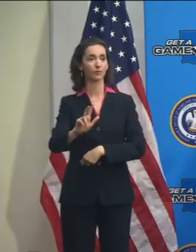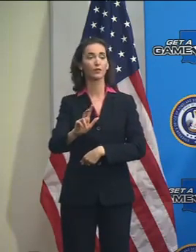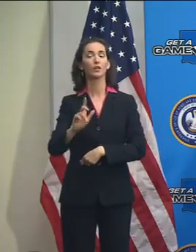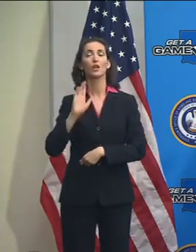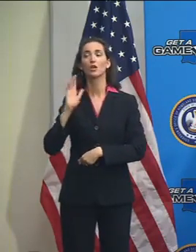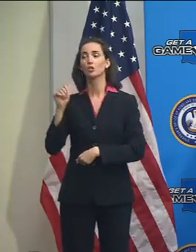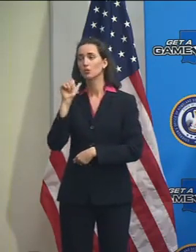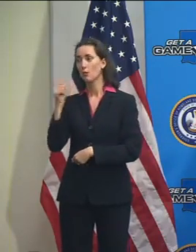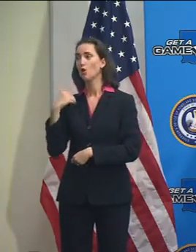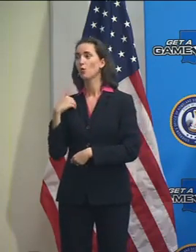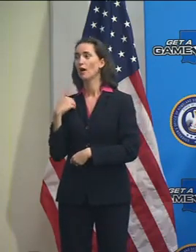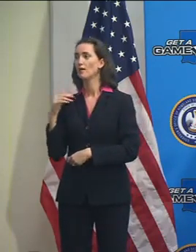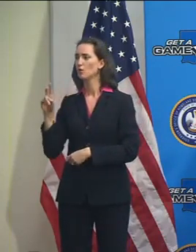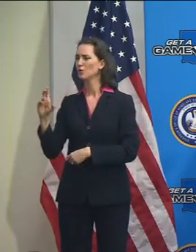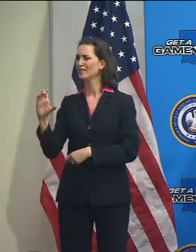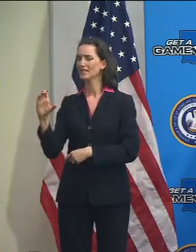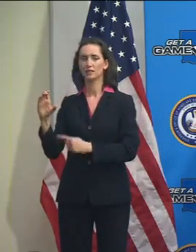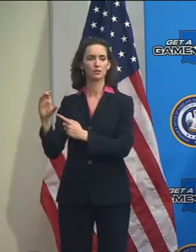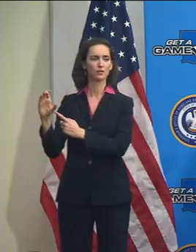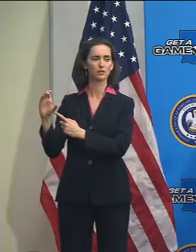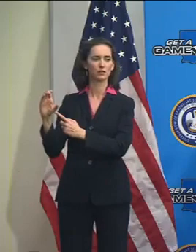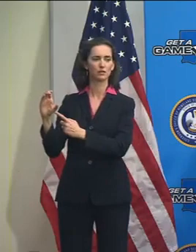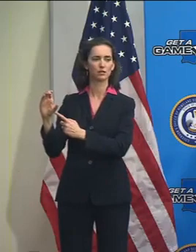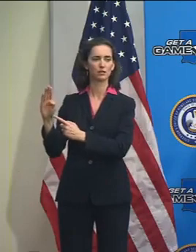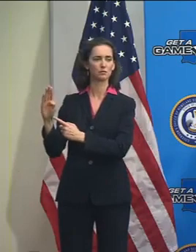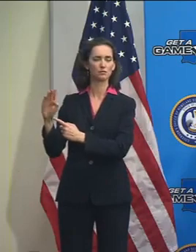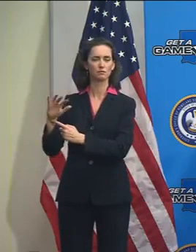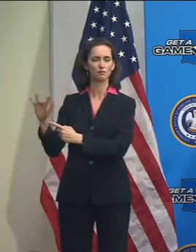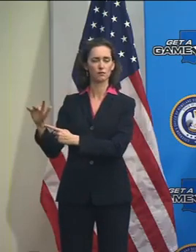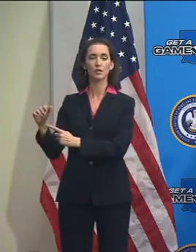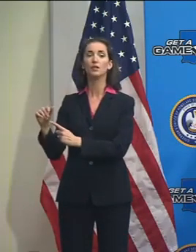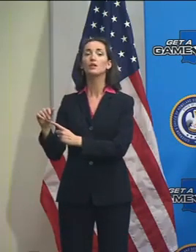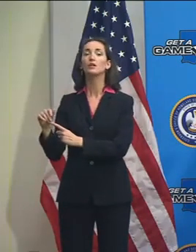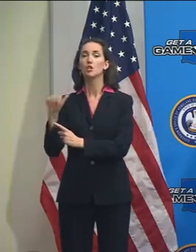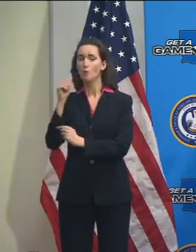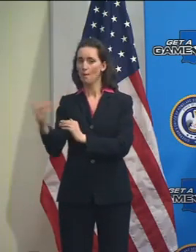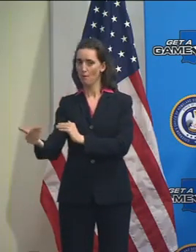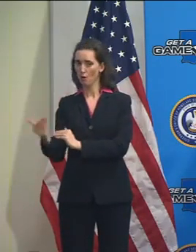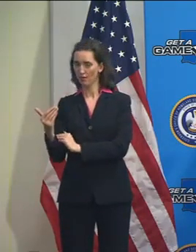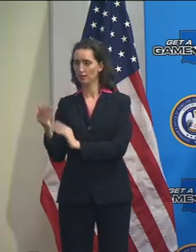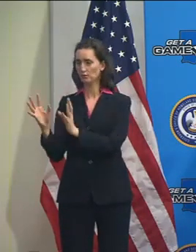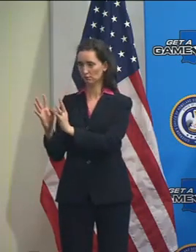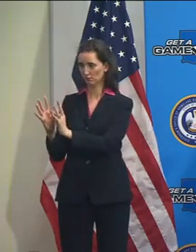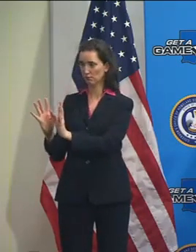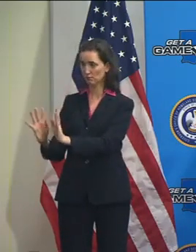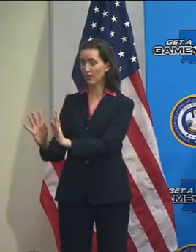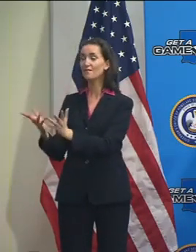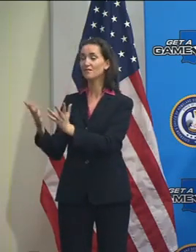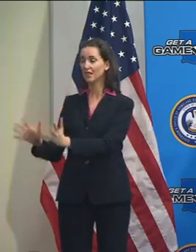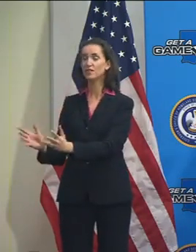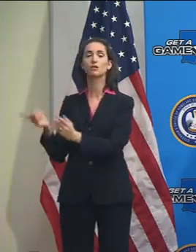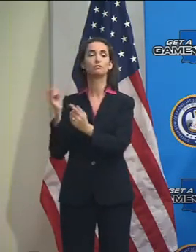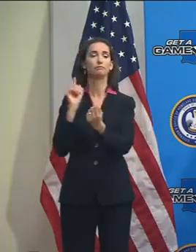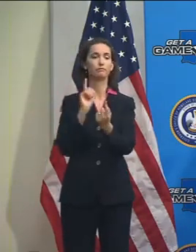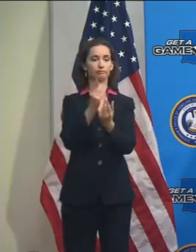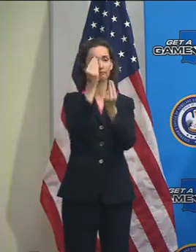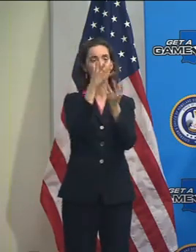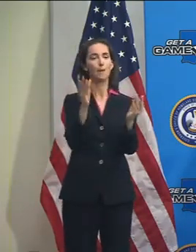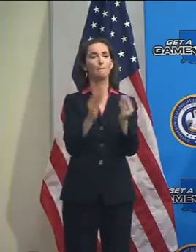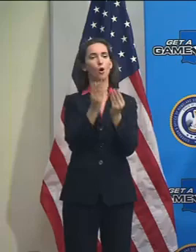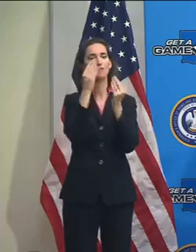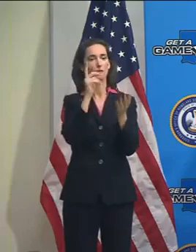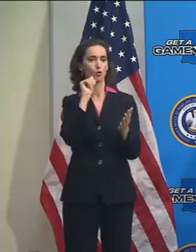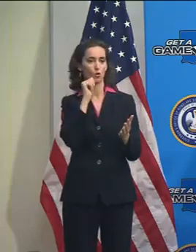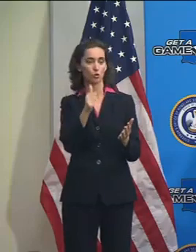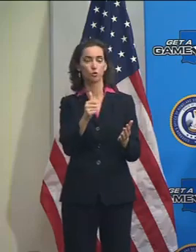UCG meeting tomorrow morning. We will have more information for you at that time, I am sure. And again,